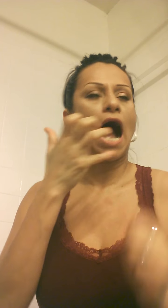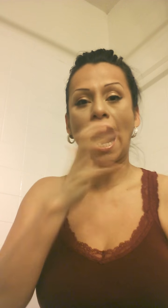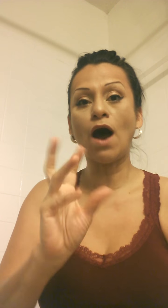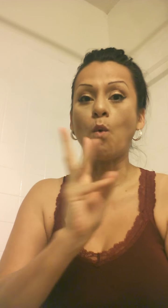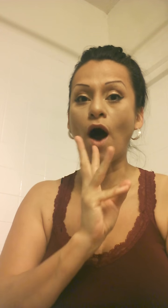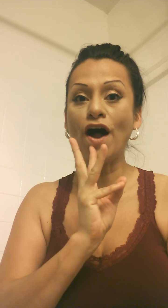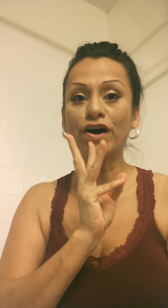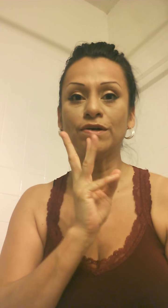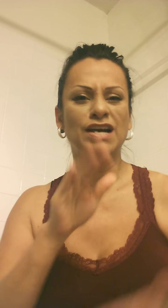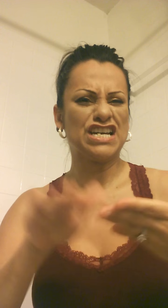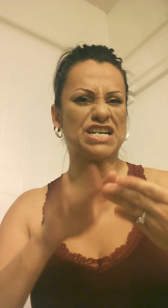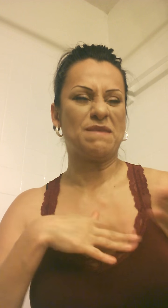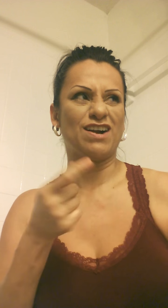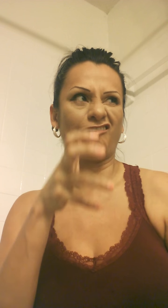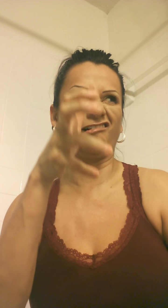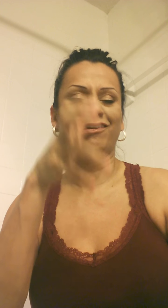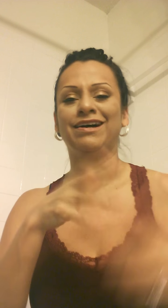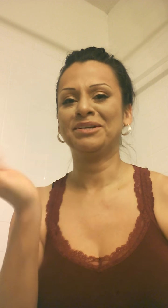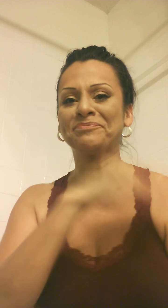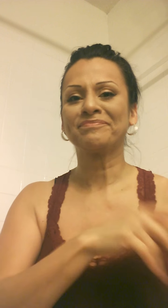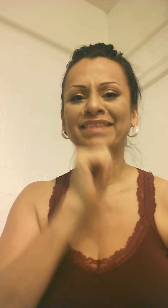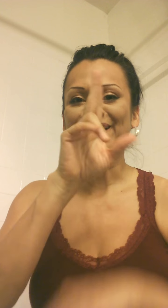hot water to my home.